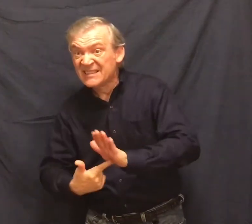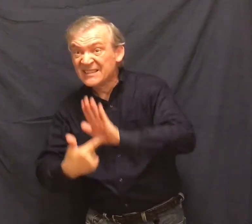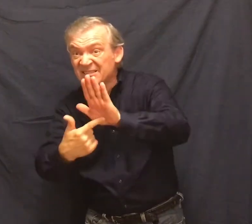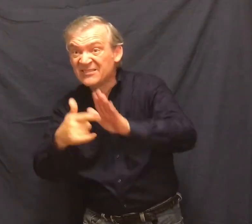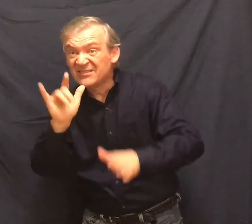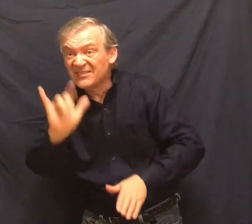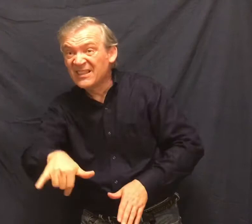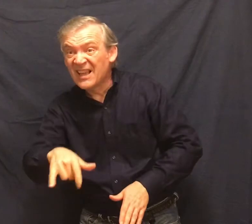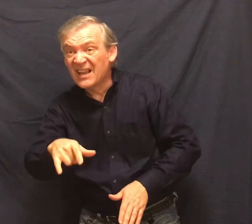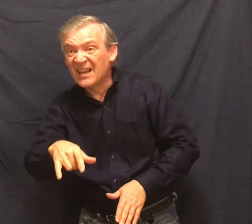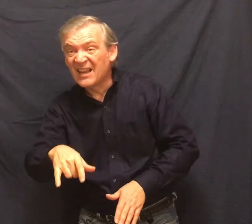Show me what?